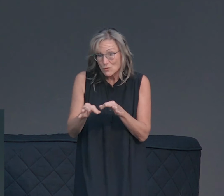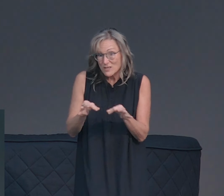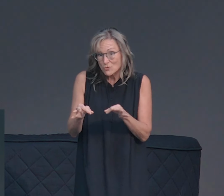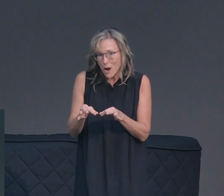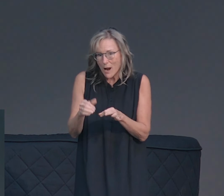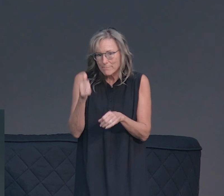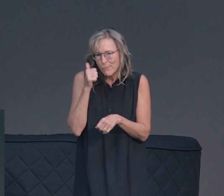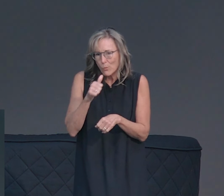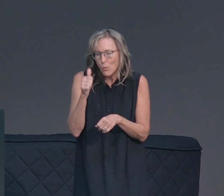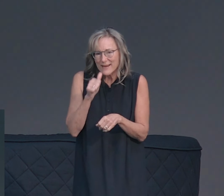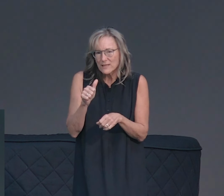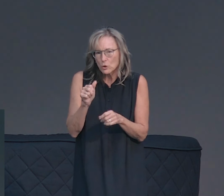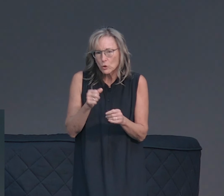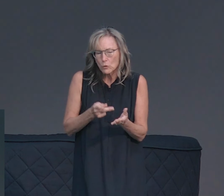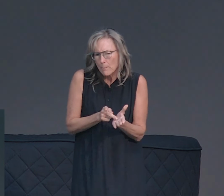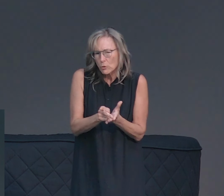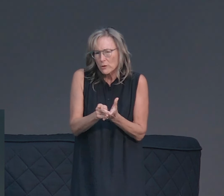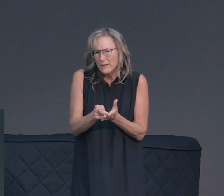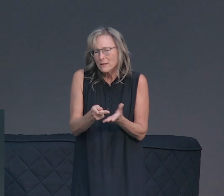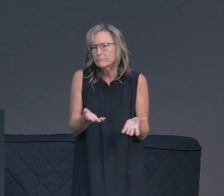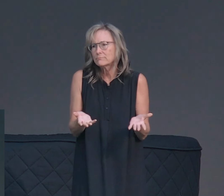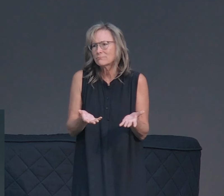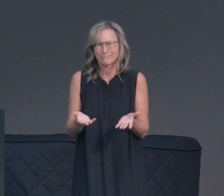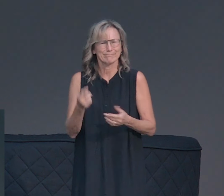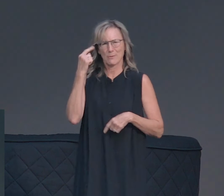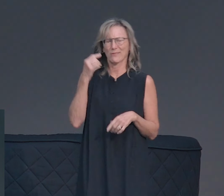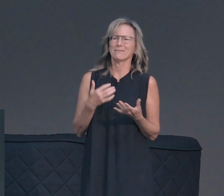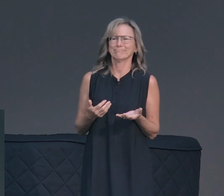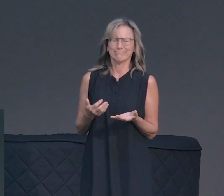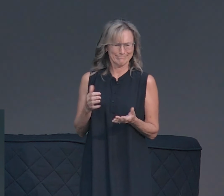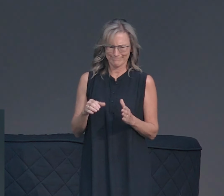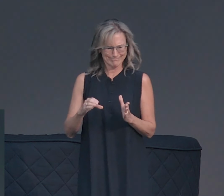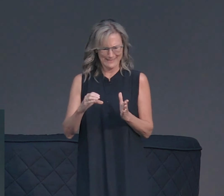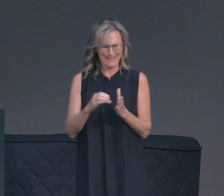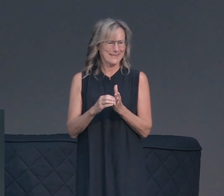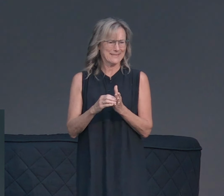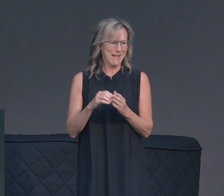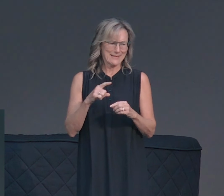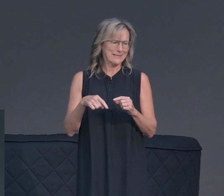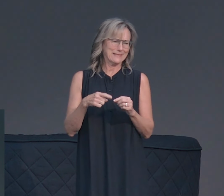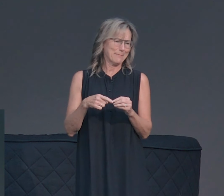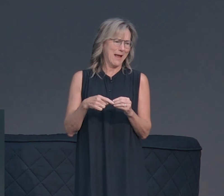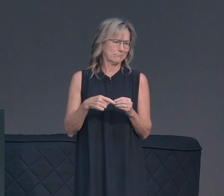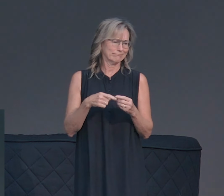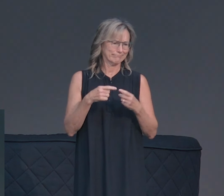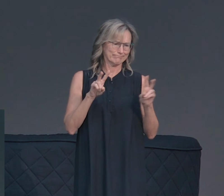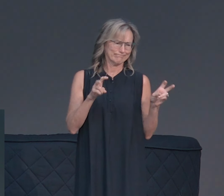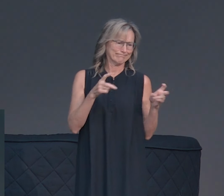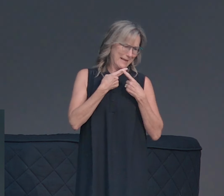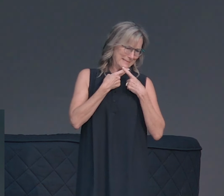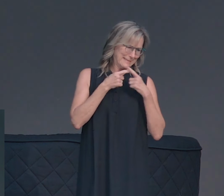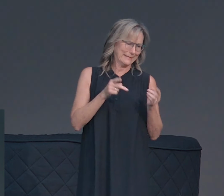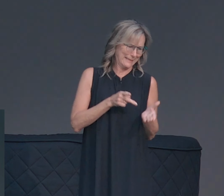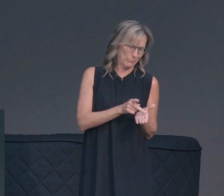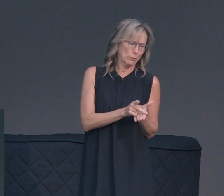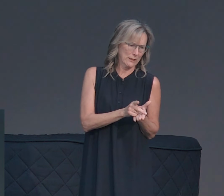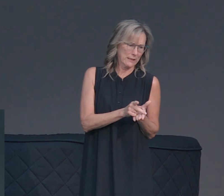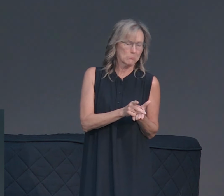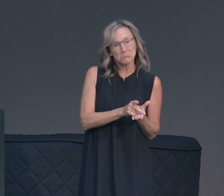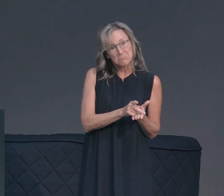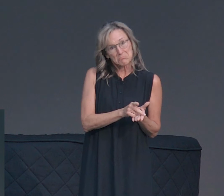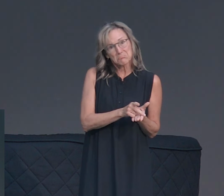way, you might be thinking, well, this passage is about declared purity. And It could